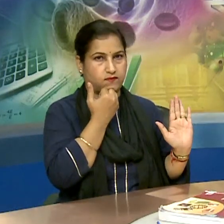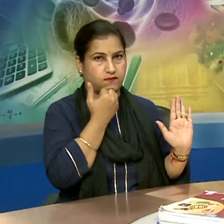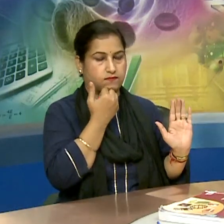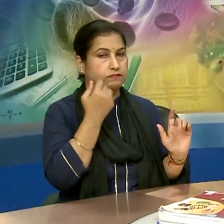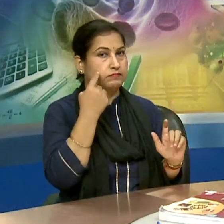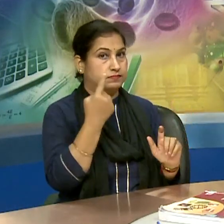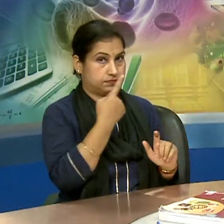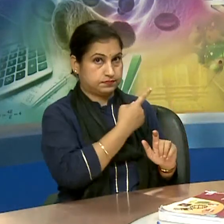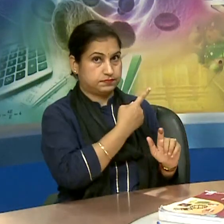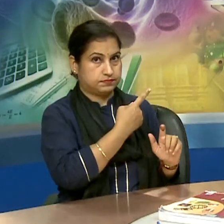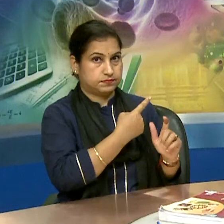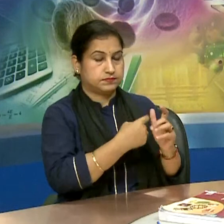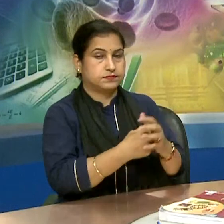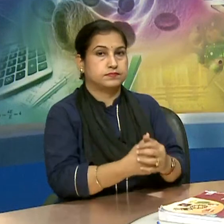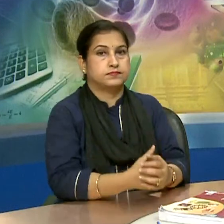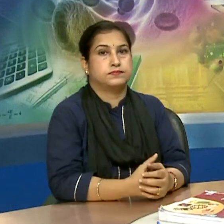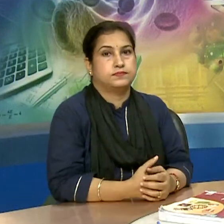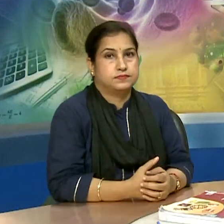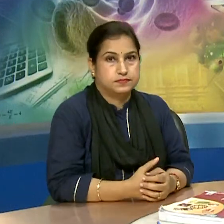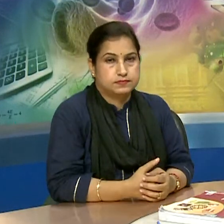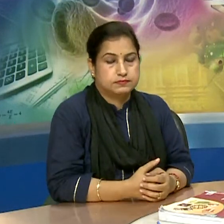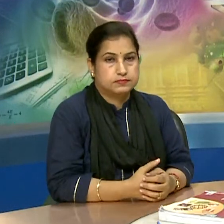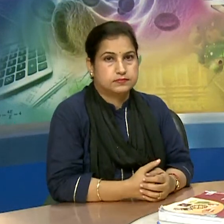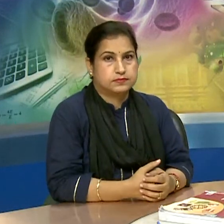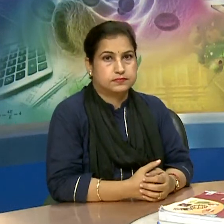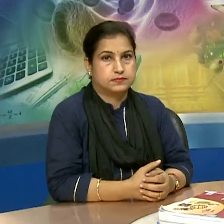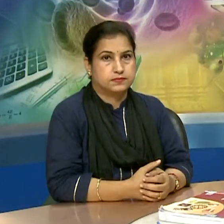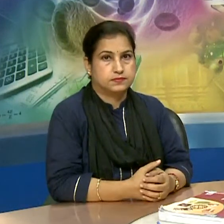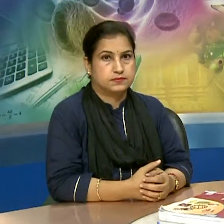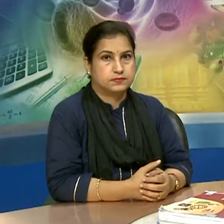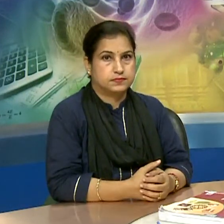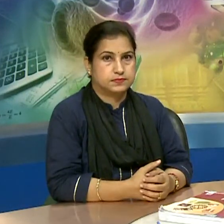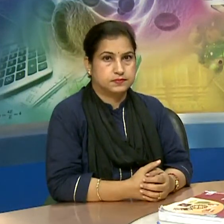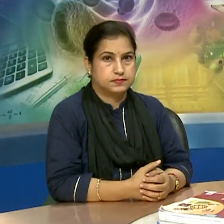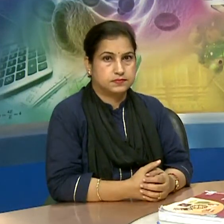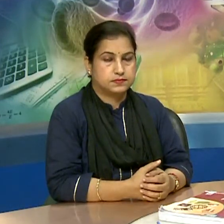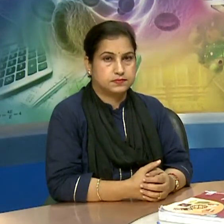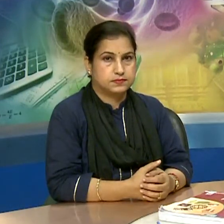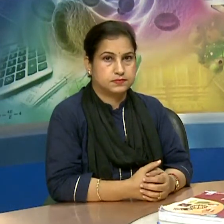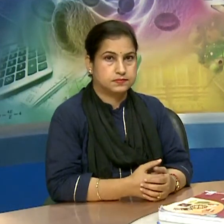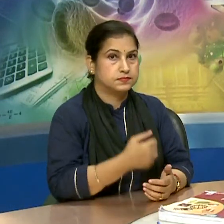As you can see,